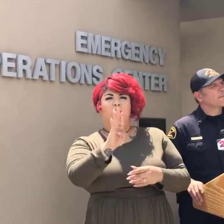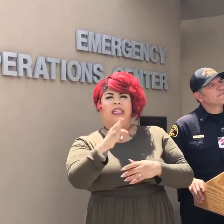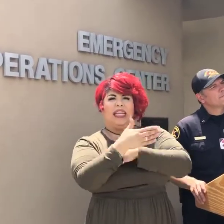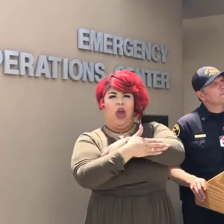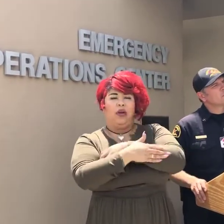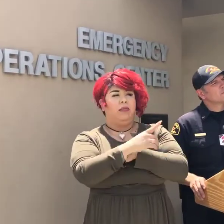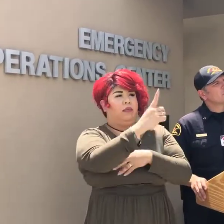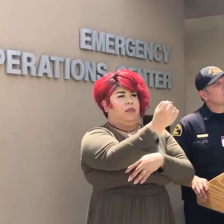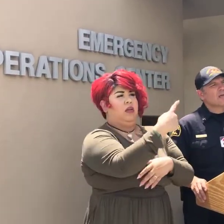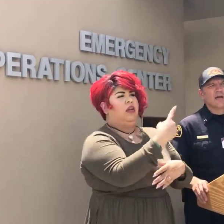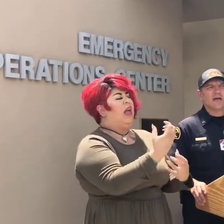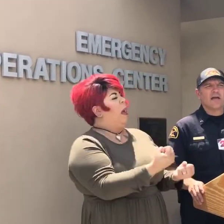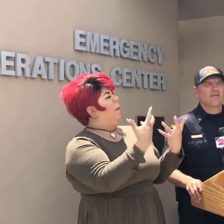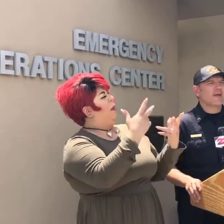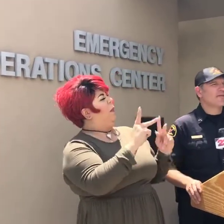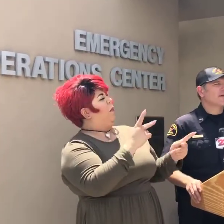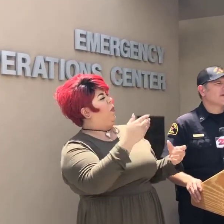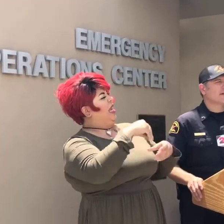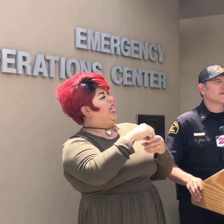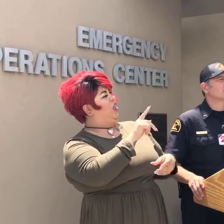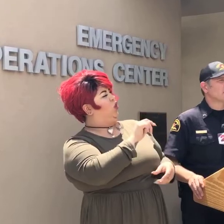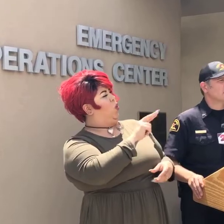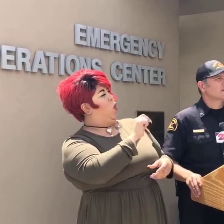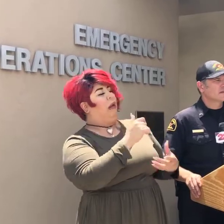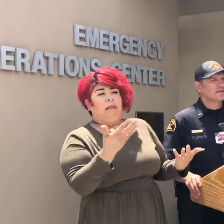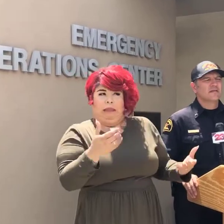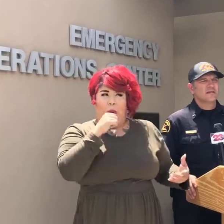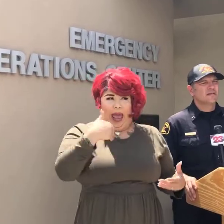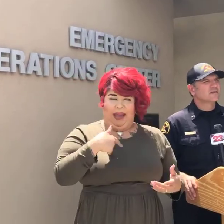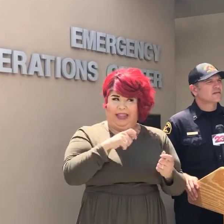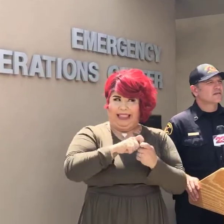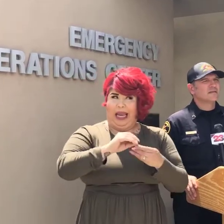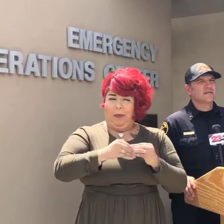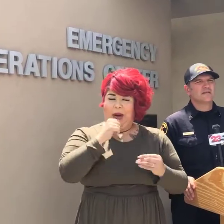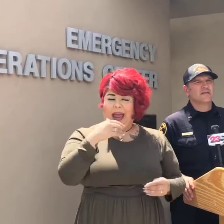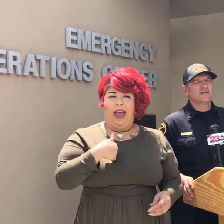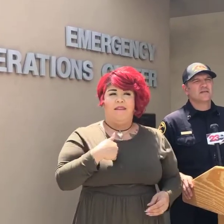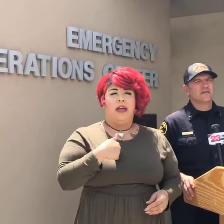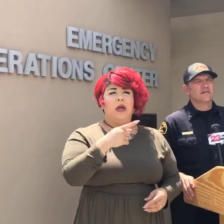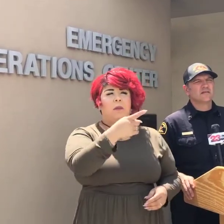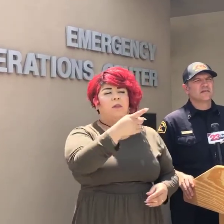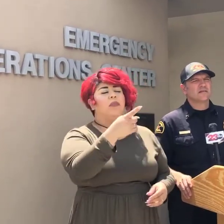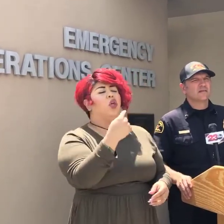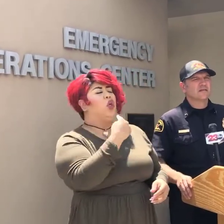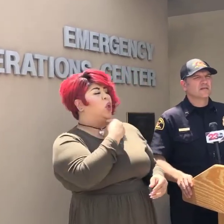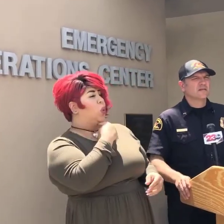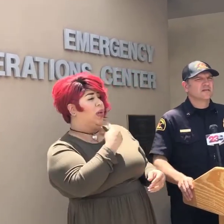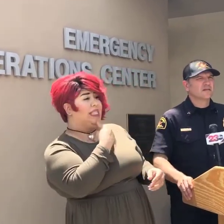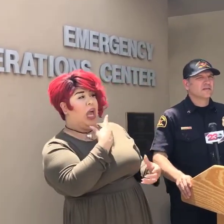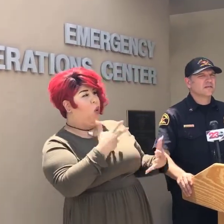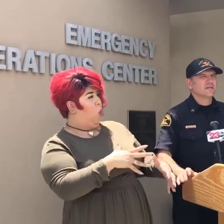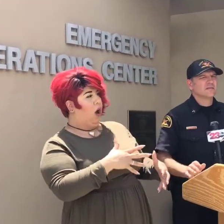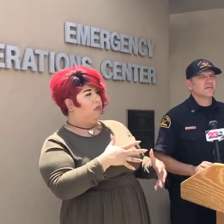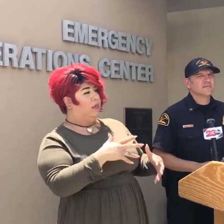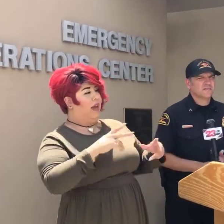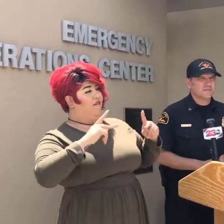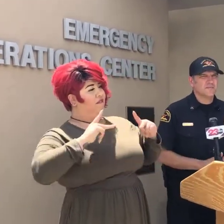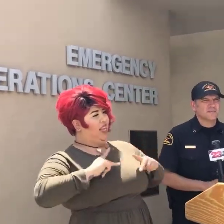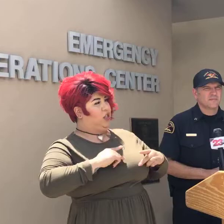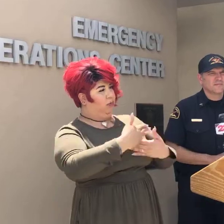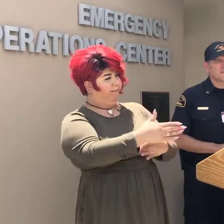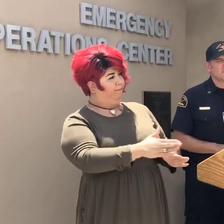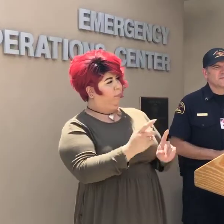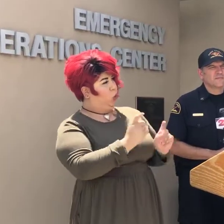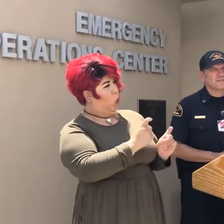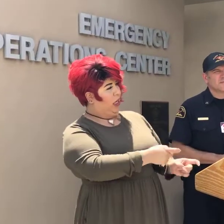the population of Torona? I don't have that offhand, sorry. I know you kind of mentioned that you don't want physical donations, but